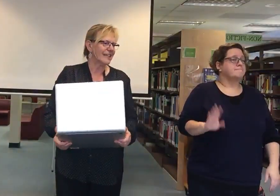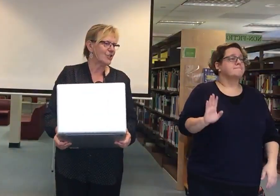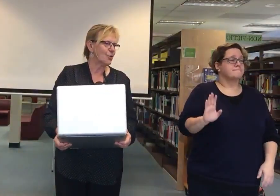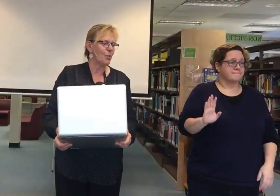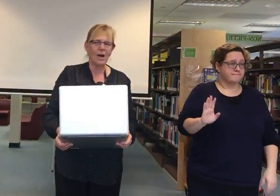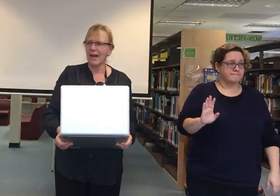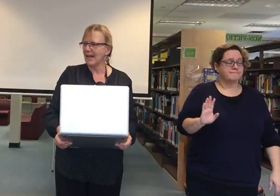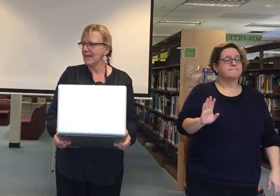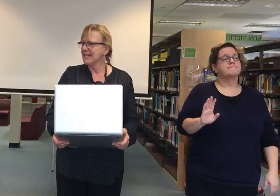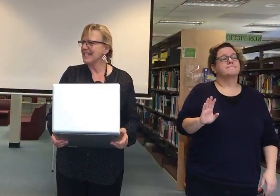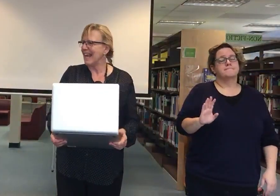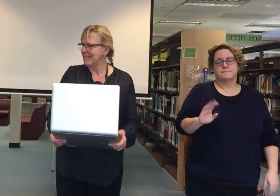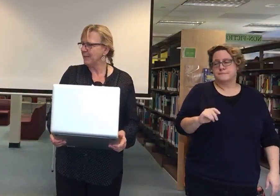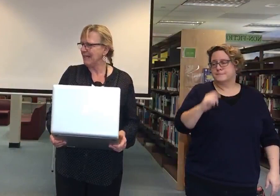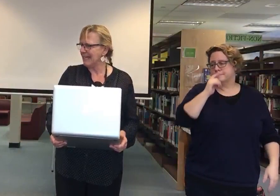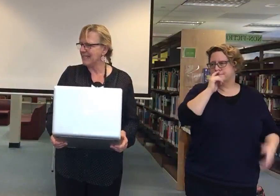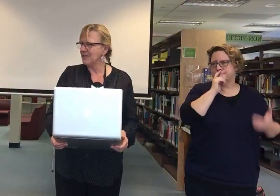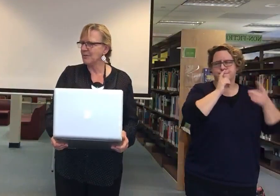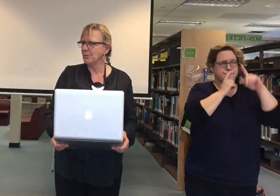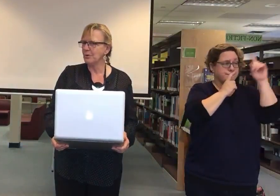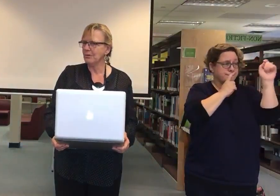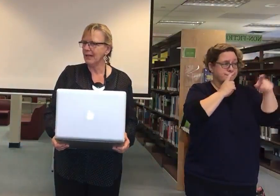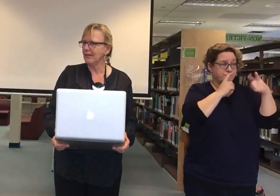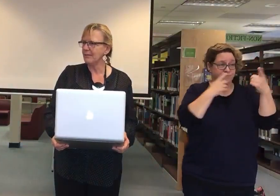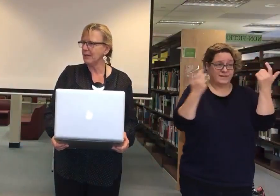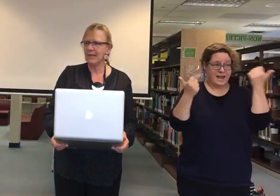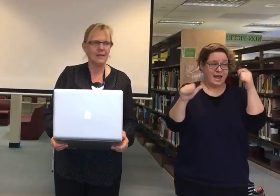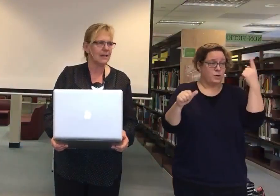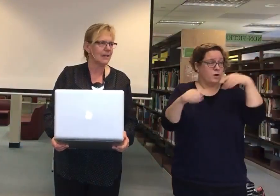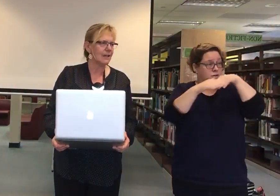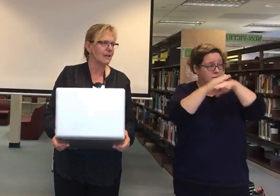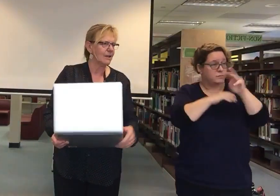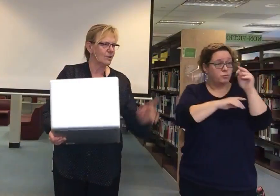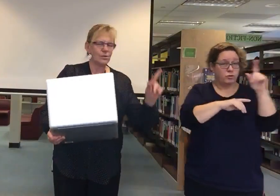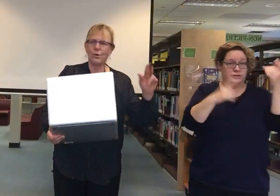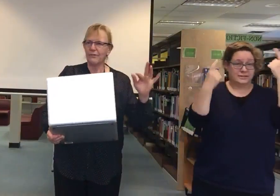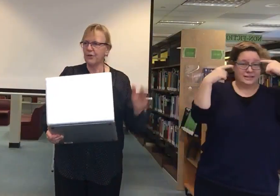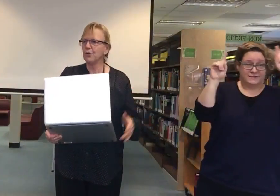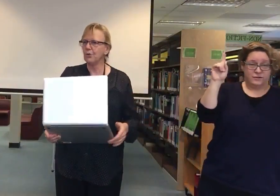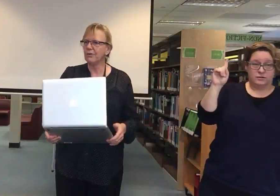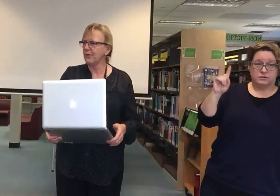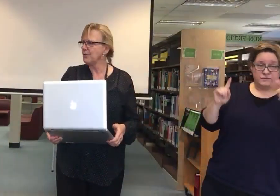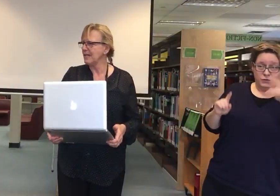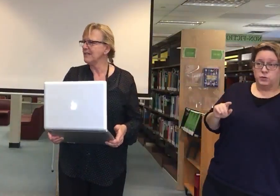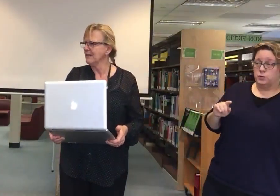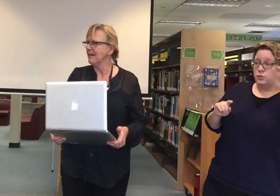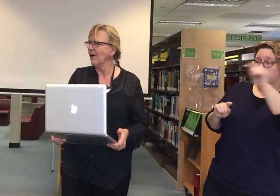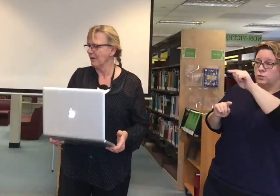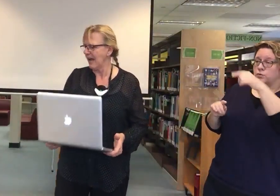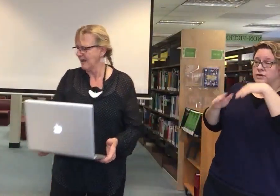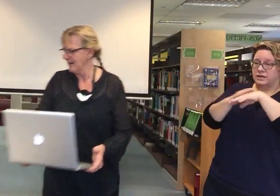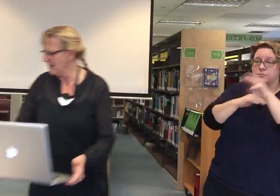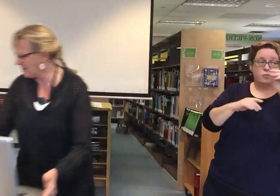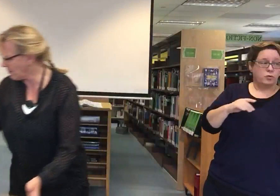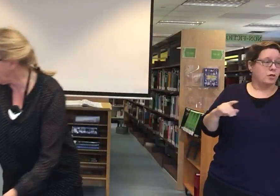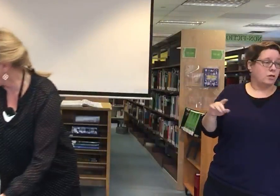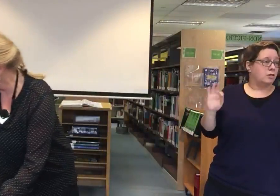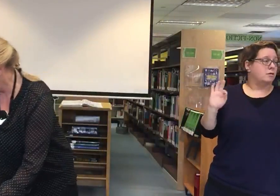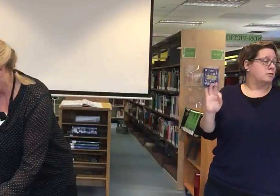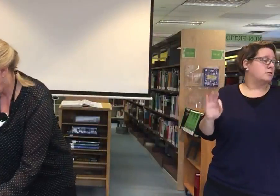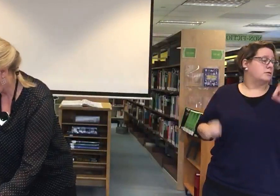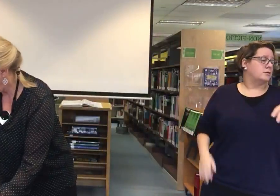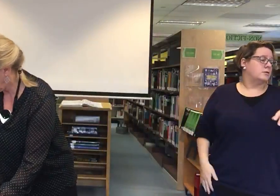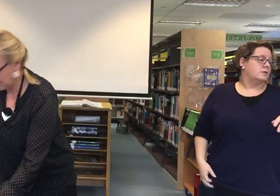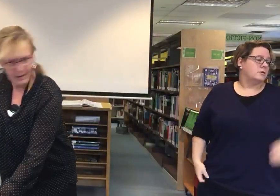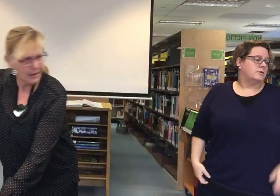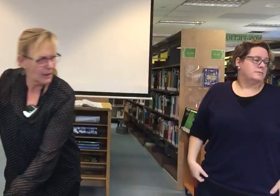I'll look into why. Did anybody get into the Moodle other than me? Yes. So a few did? Oh, okay. So